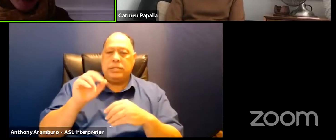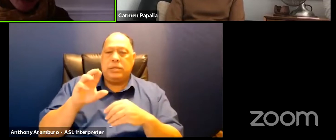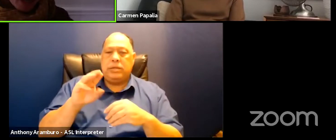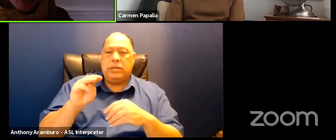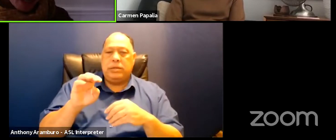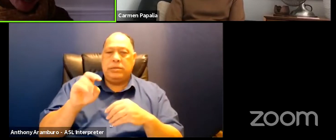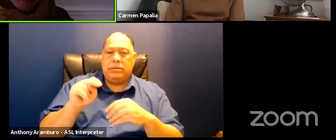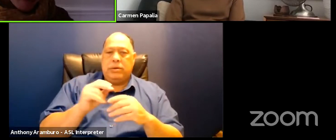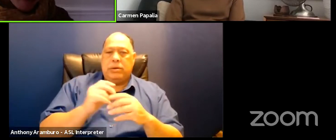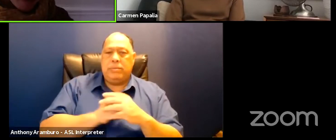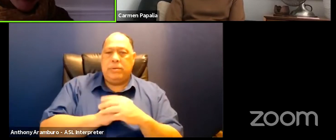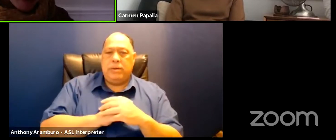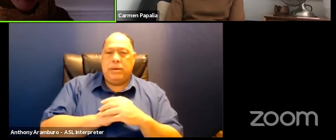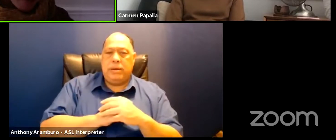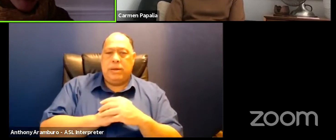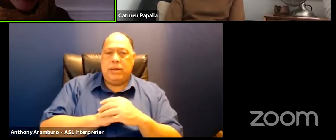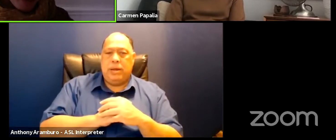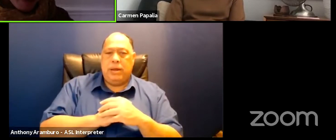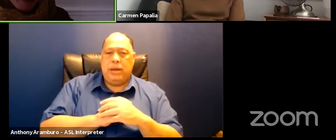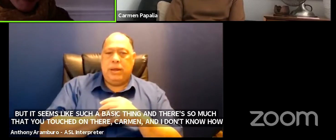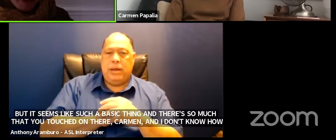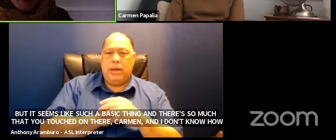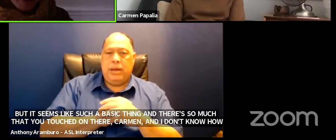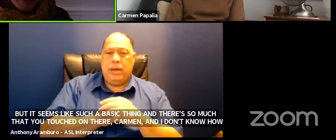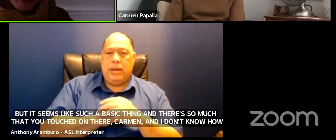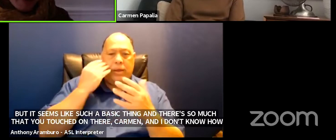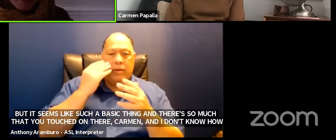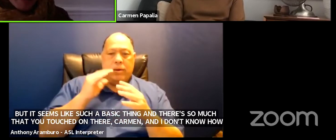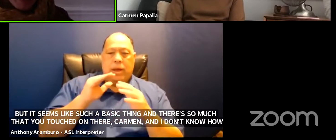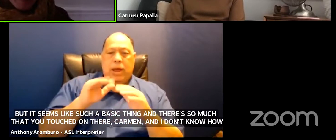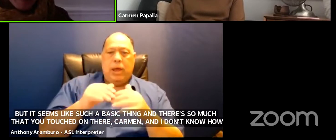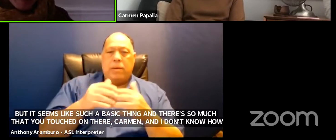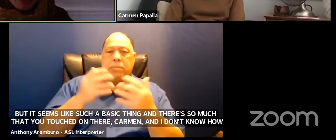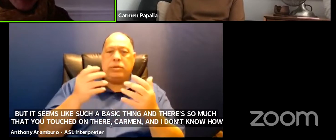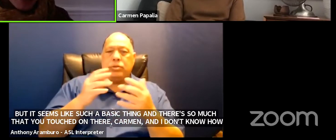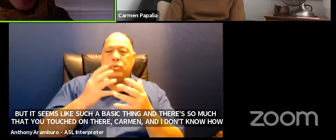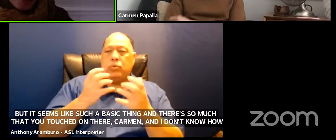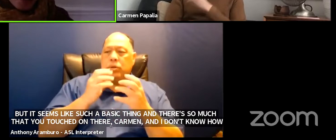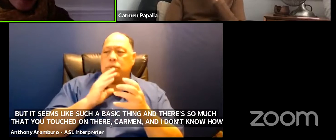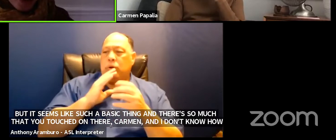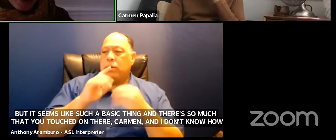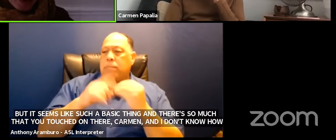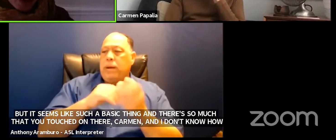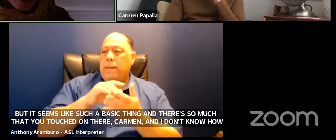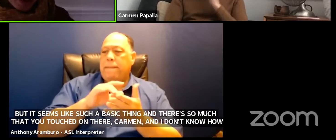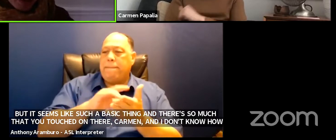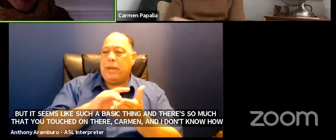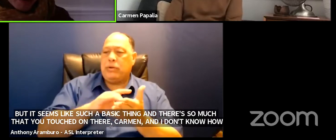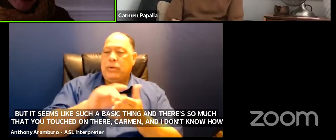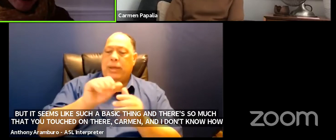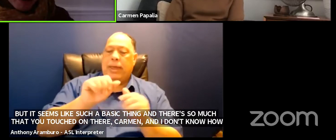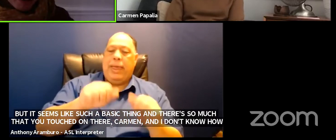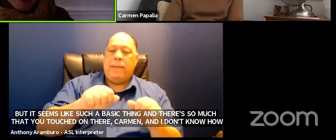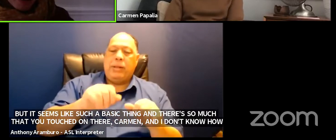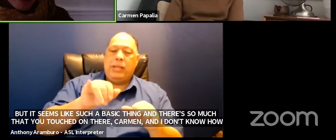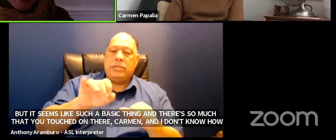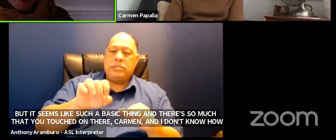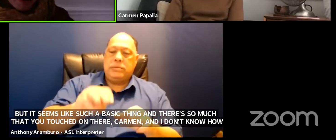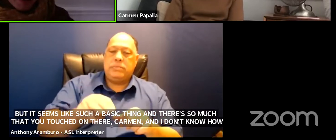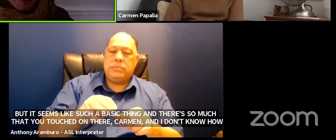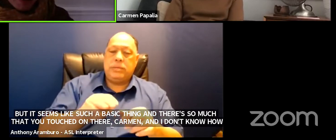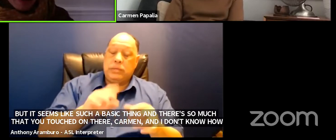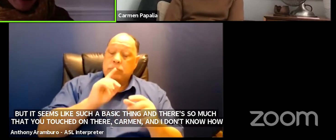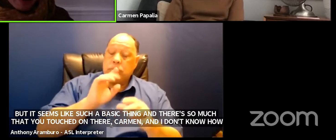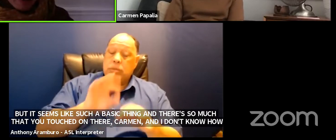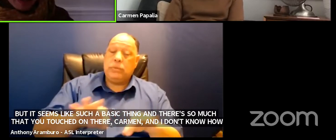know how much you want to talk about medical ableism, but I feel like it's so pertinent to the discussion about